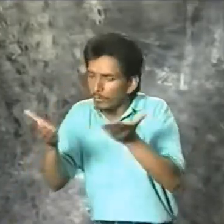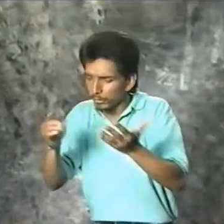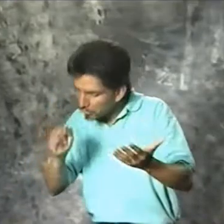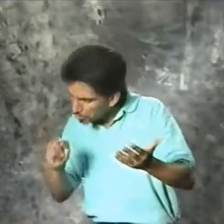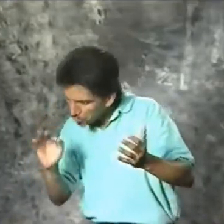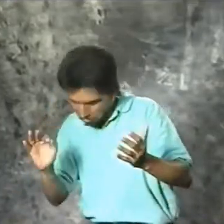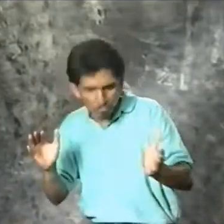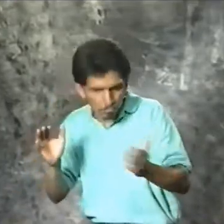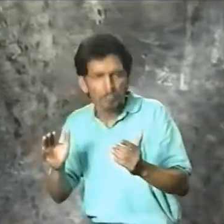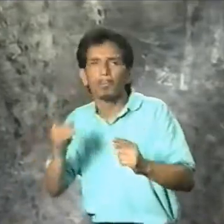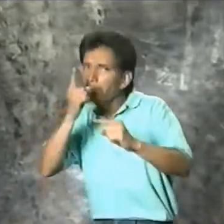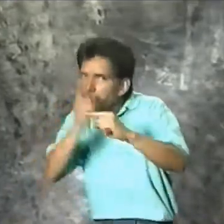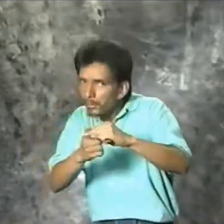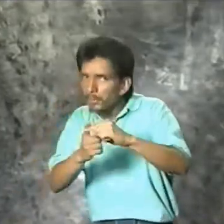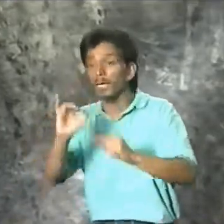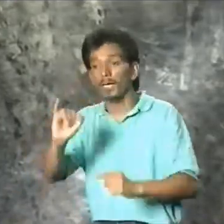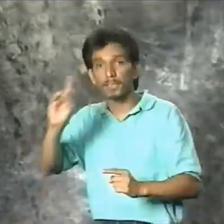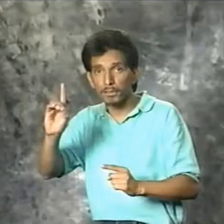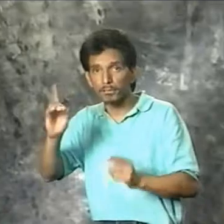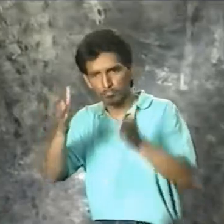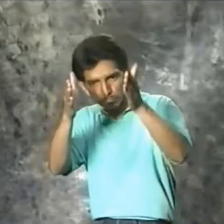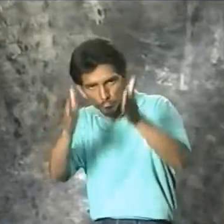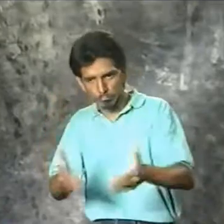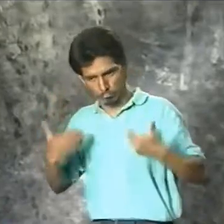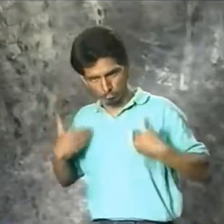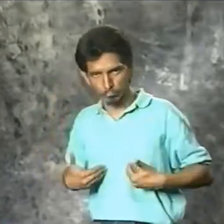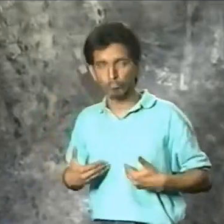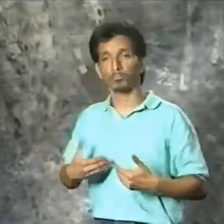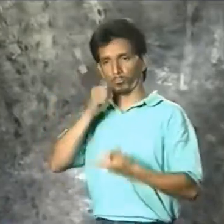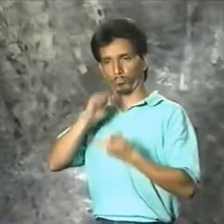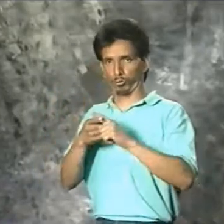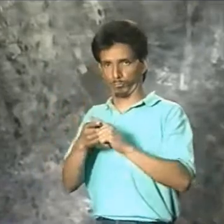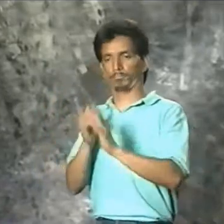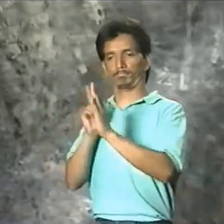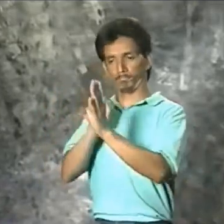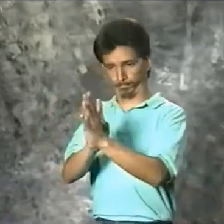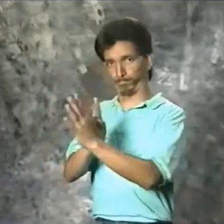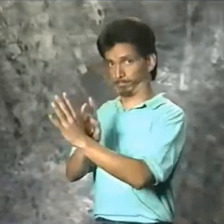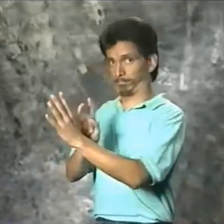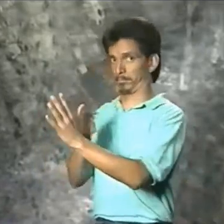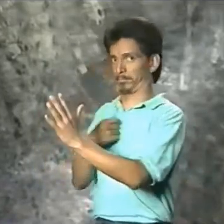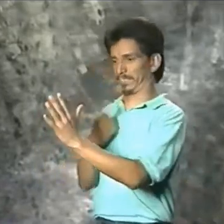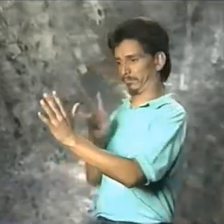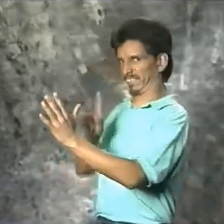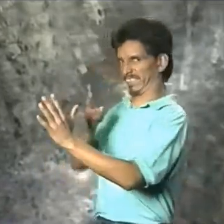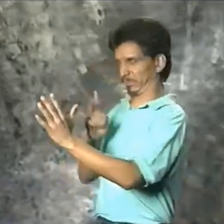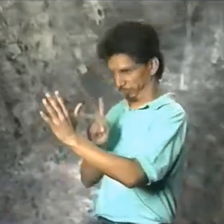States, they are very strict. They look at things much more closely than going into Mexico.